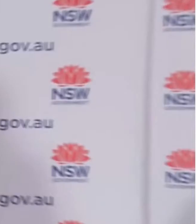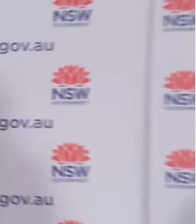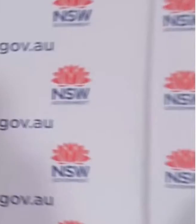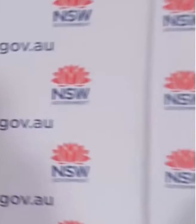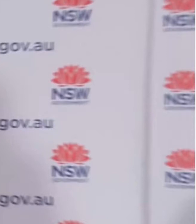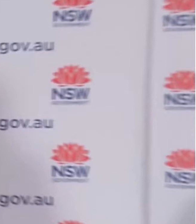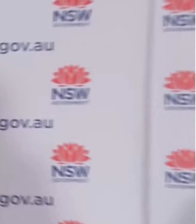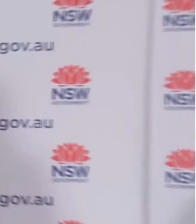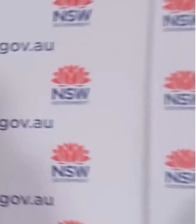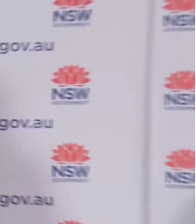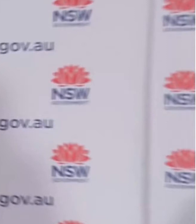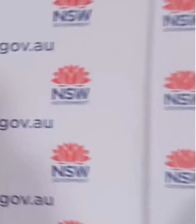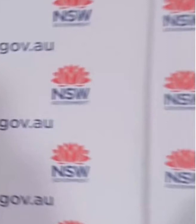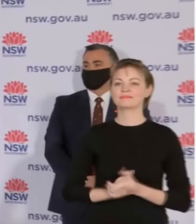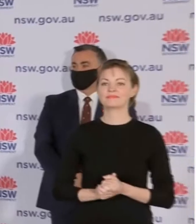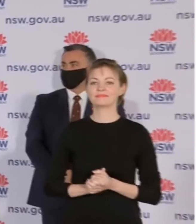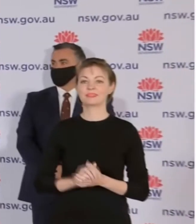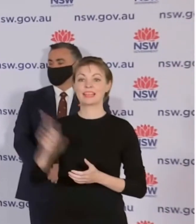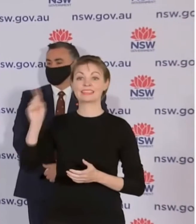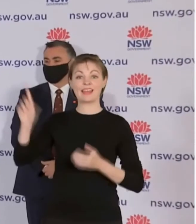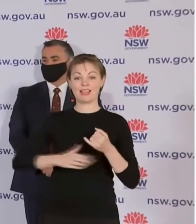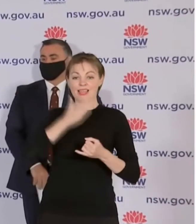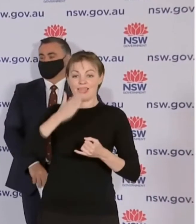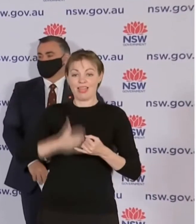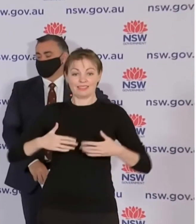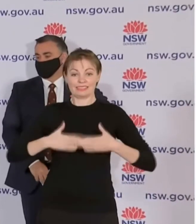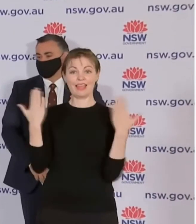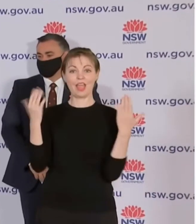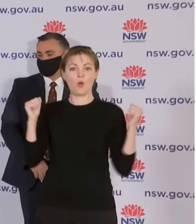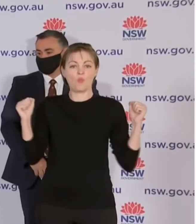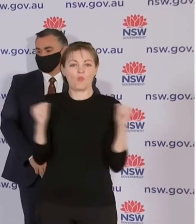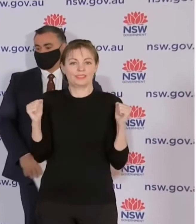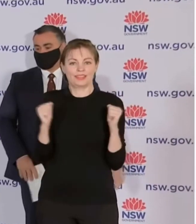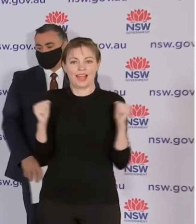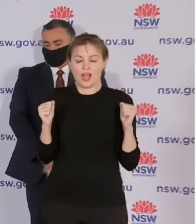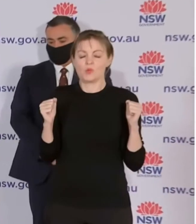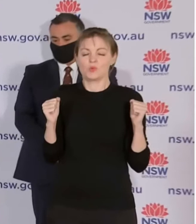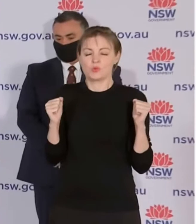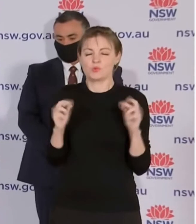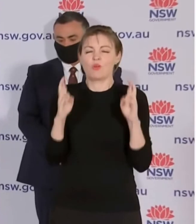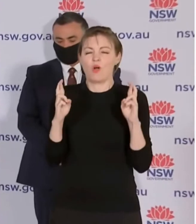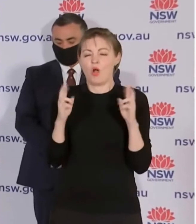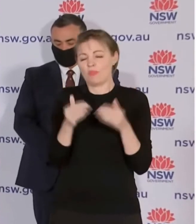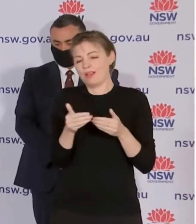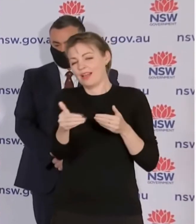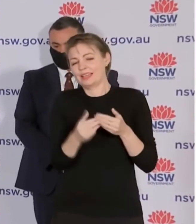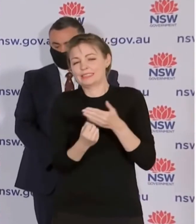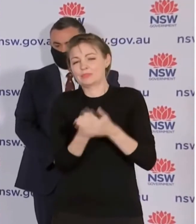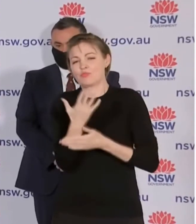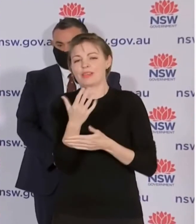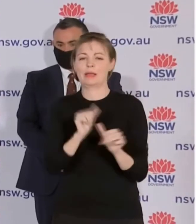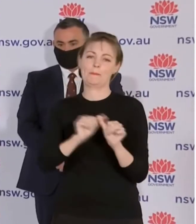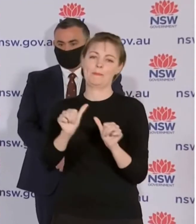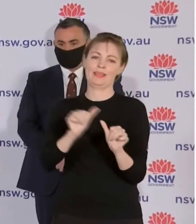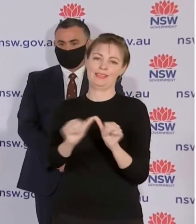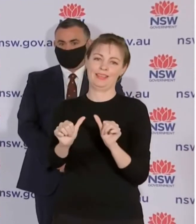Good morning, everybody. Being the last day of winter, I can safely say that we're looking forward to a better spring than we did winter. And I'm